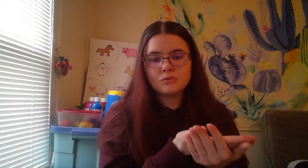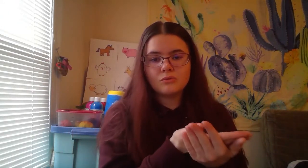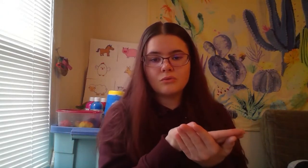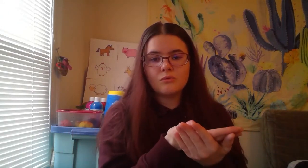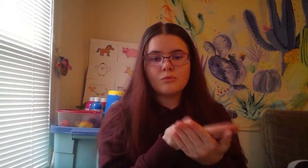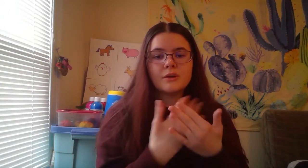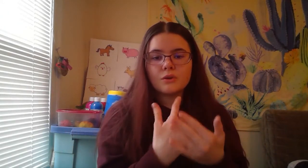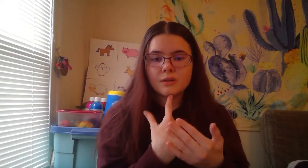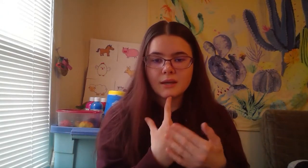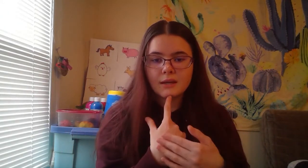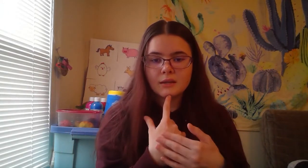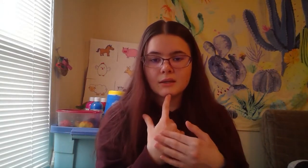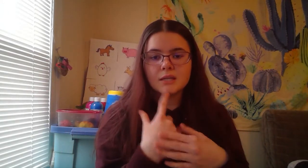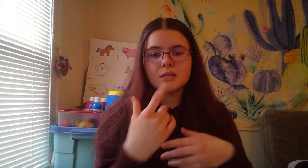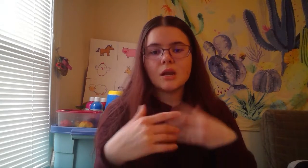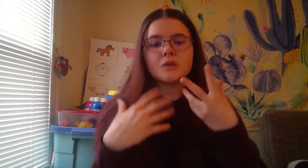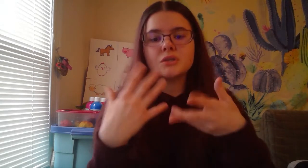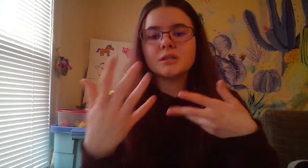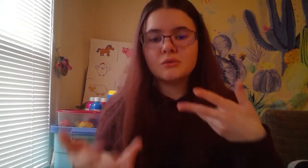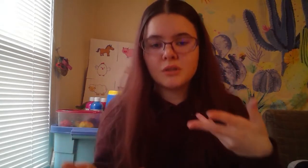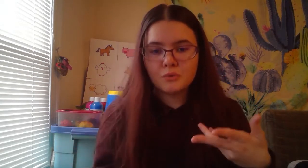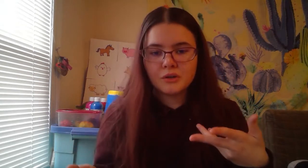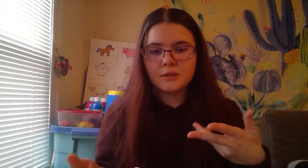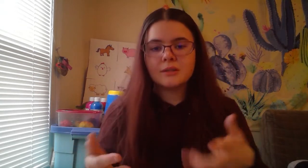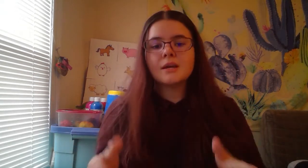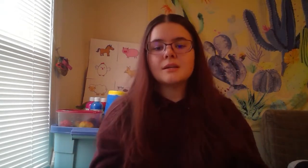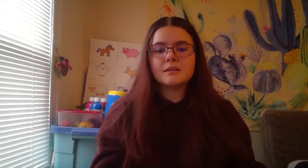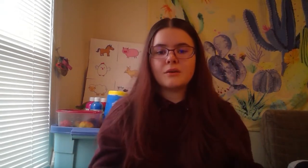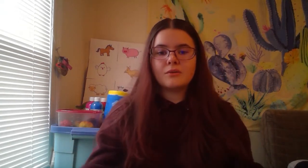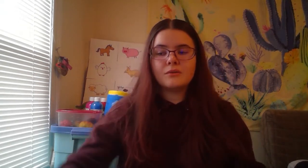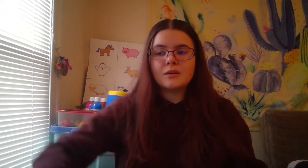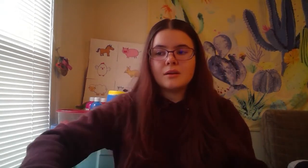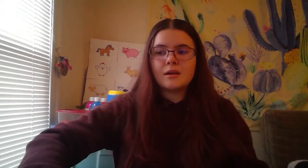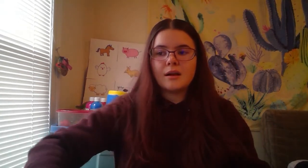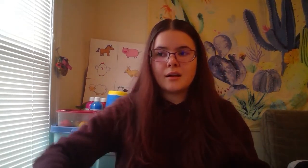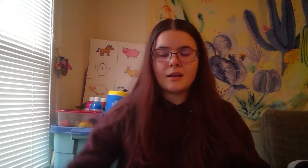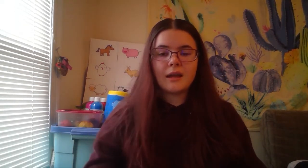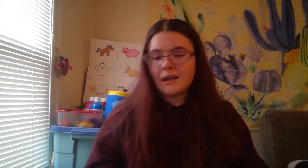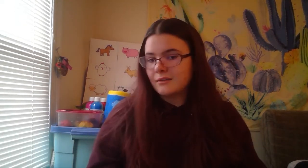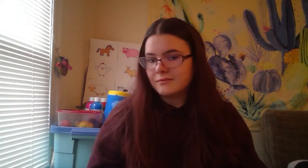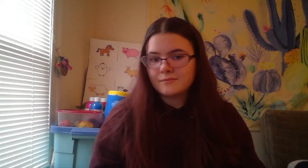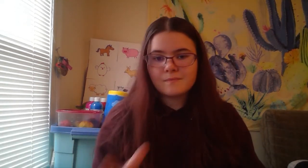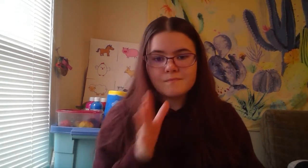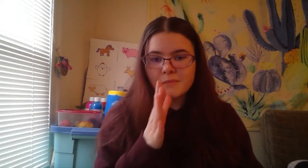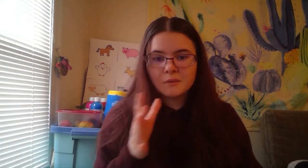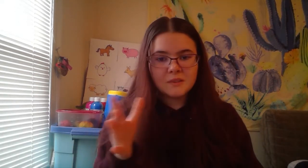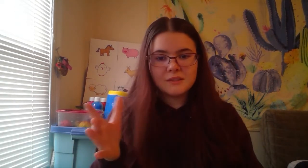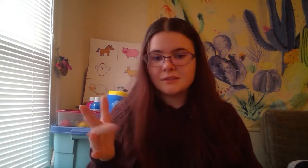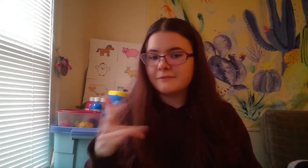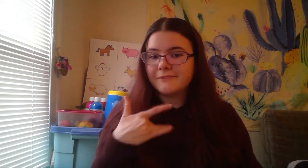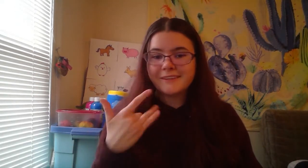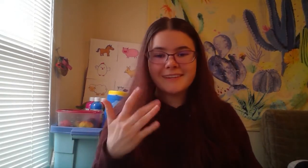to what you're saying and not just using words. So, again, mommy's